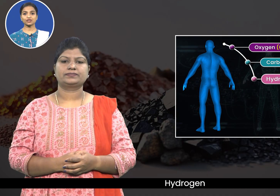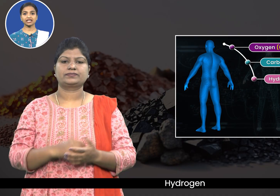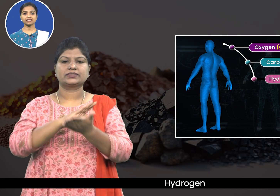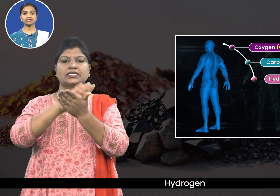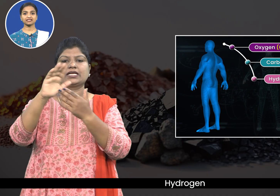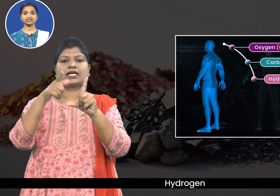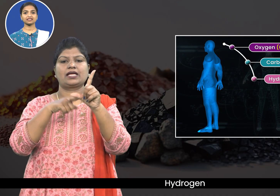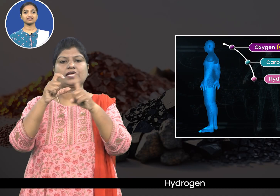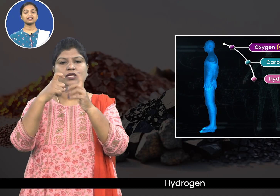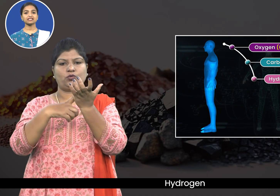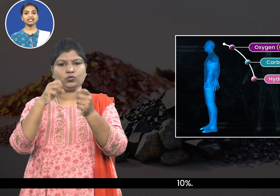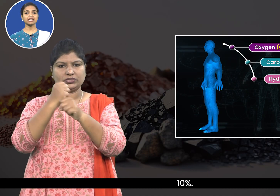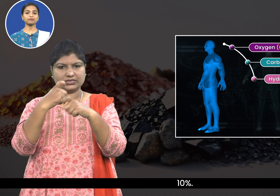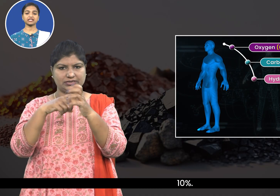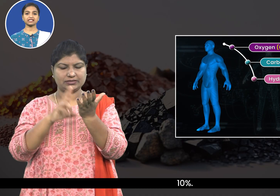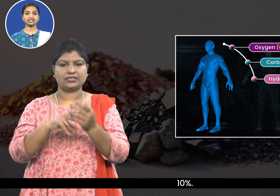hydrogen